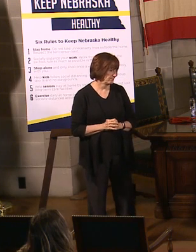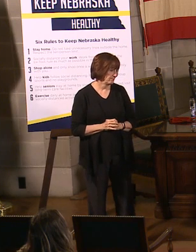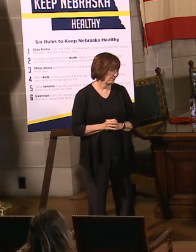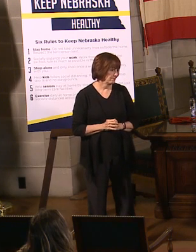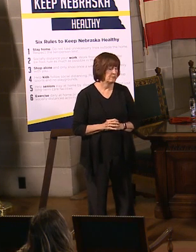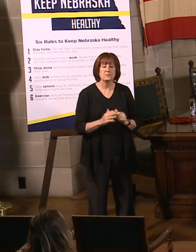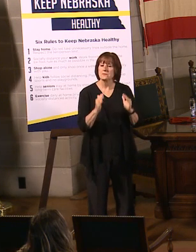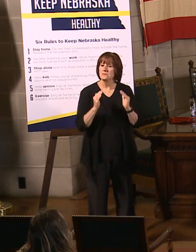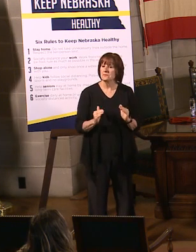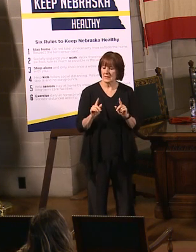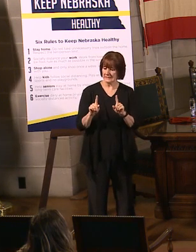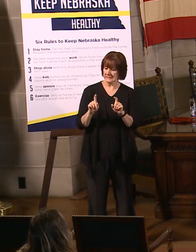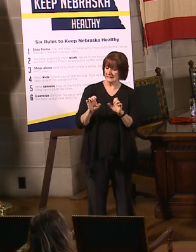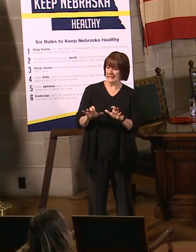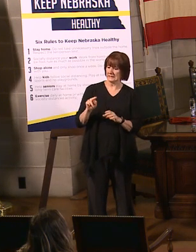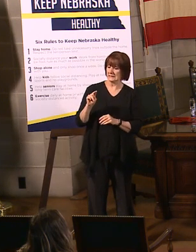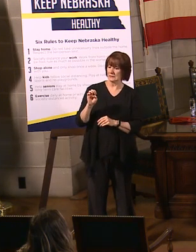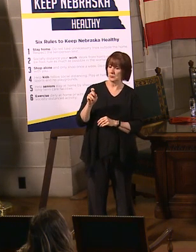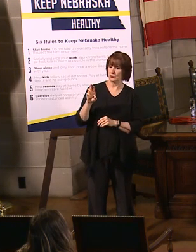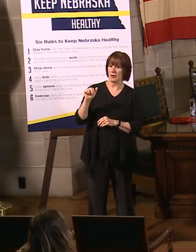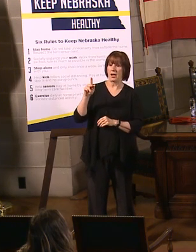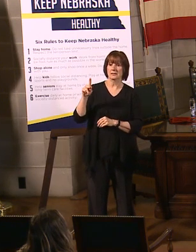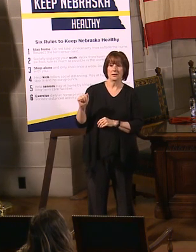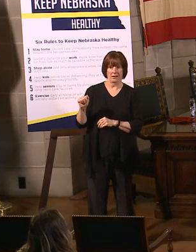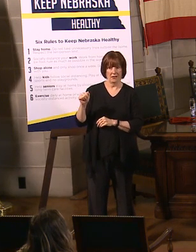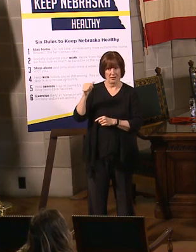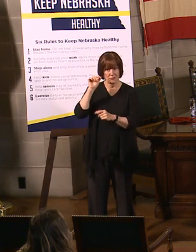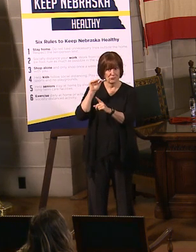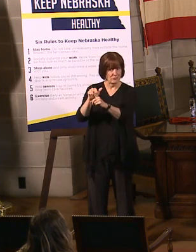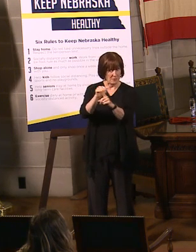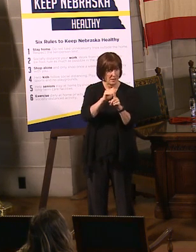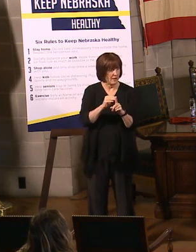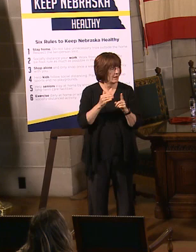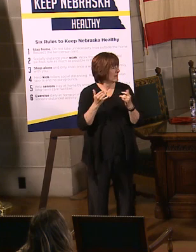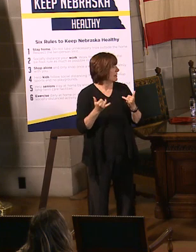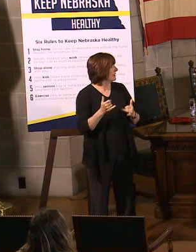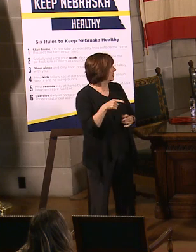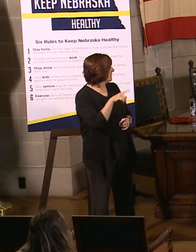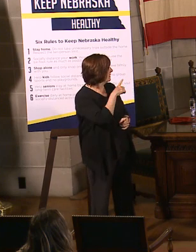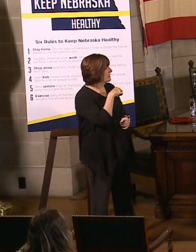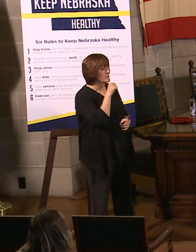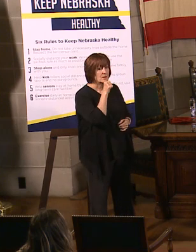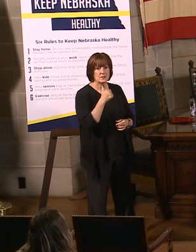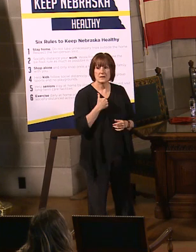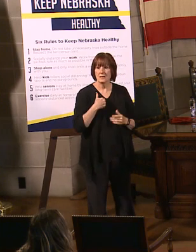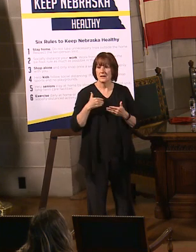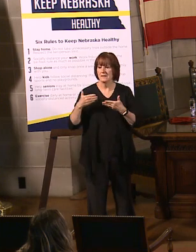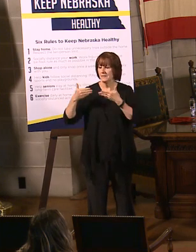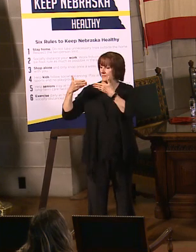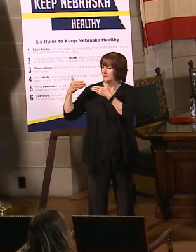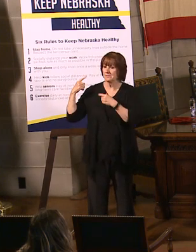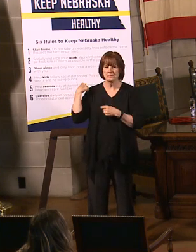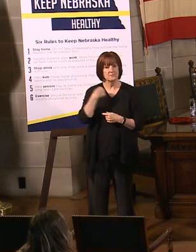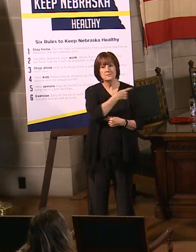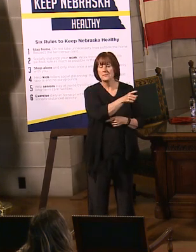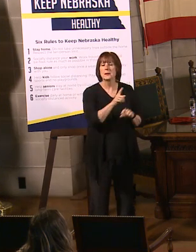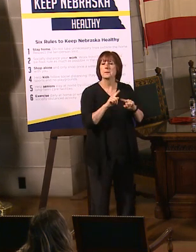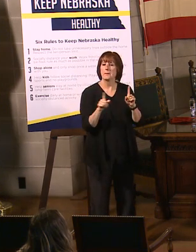Next, Test Nebraska reminder. So we actually don't have our Test Nebraska board up. It's in the back.